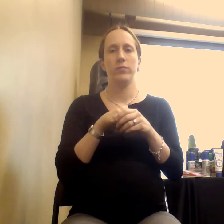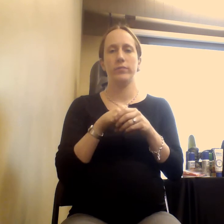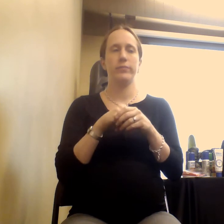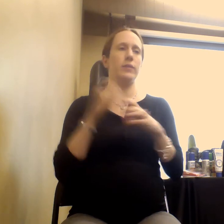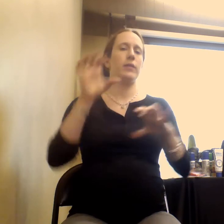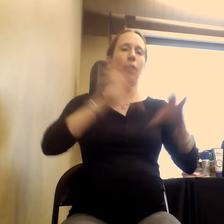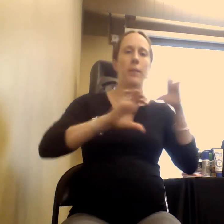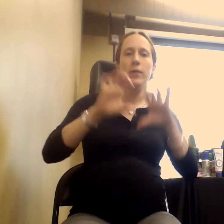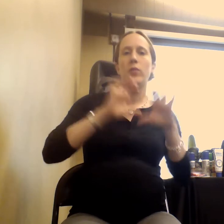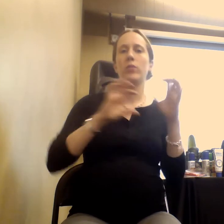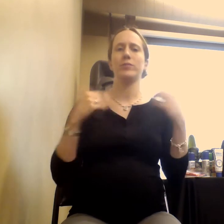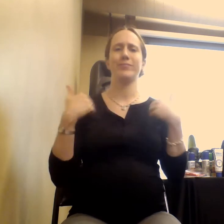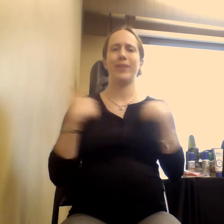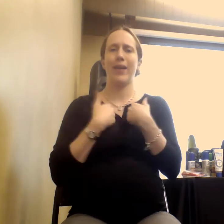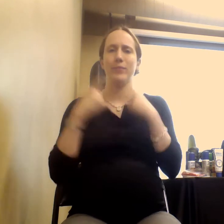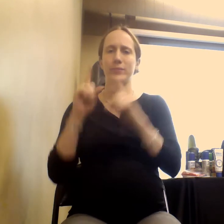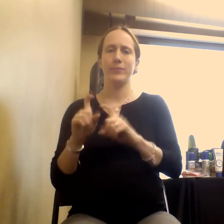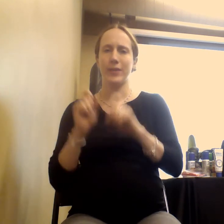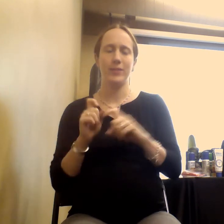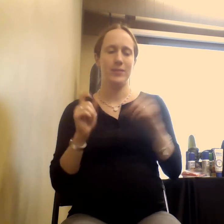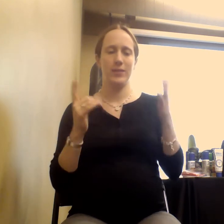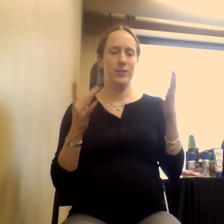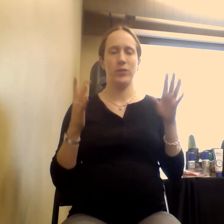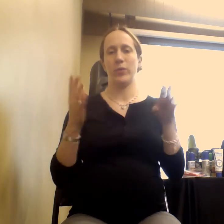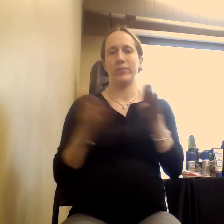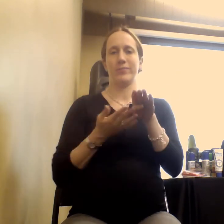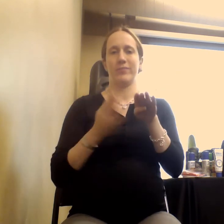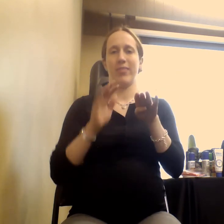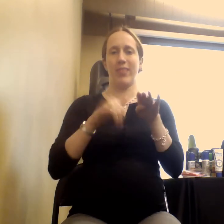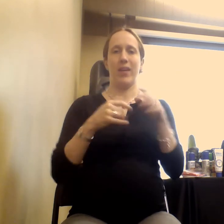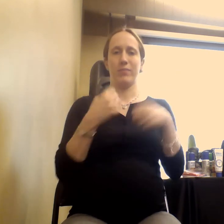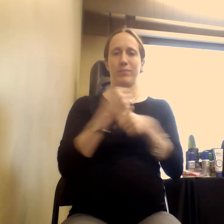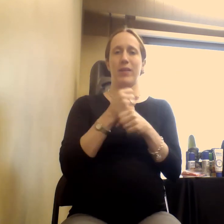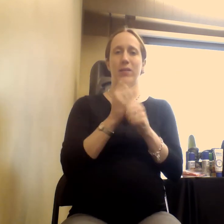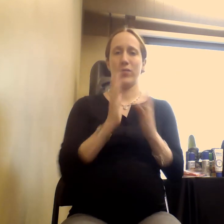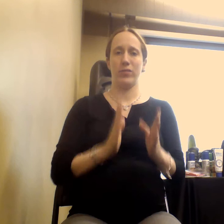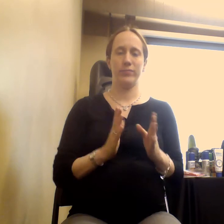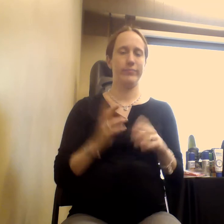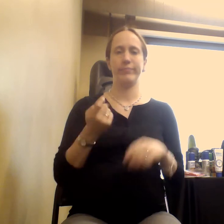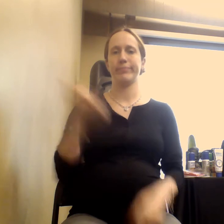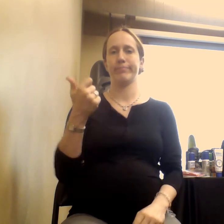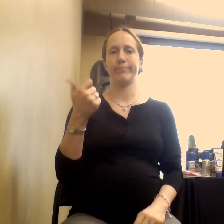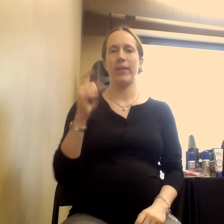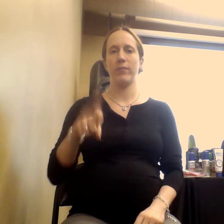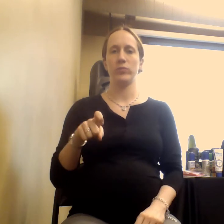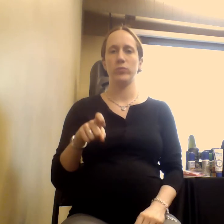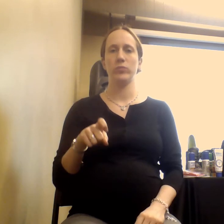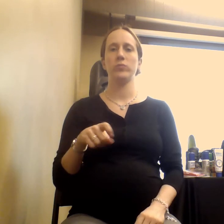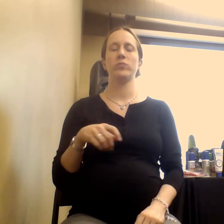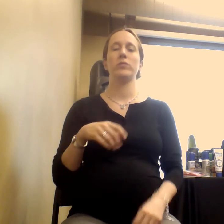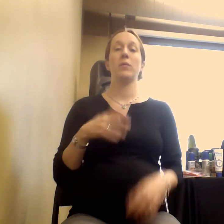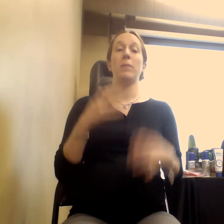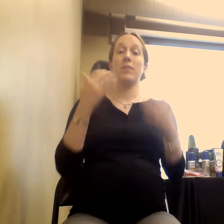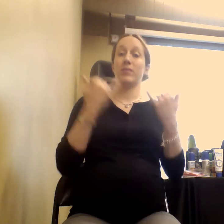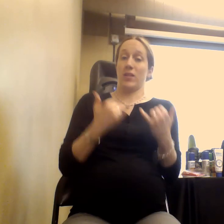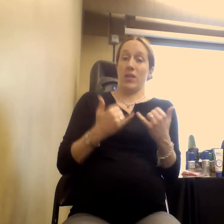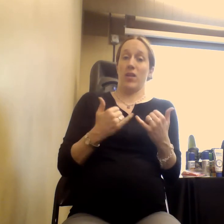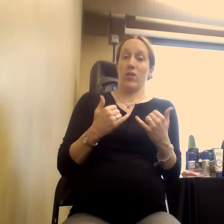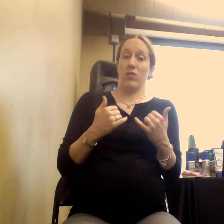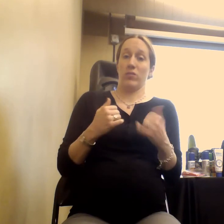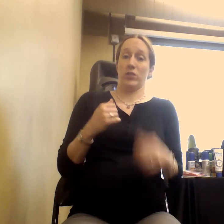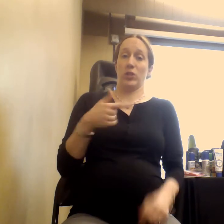So now, even though technology is evolving, it seems that the glues that we're using are getting weaker and weaker. What I